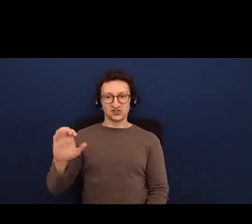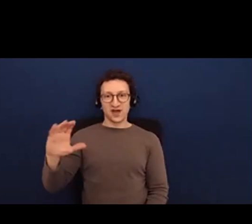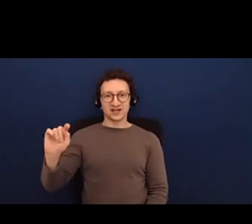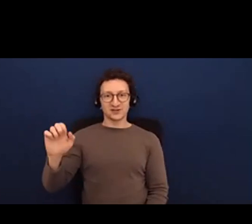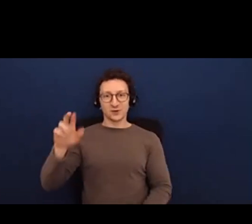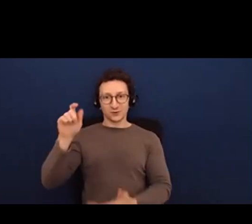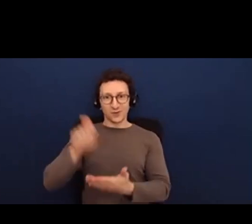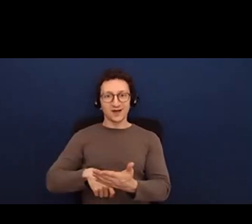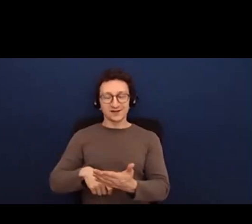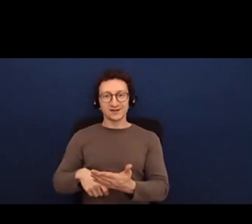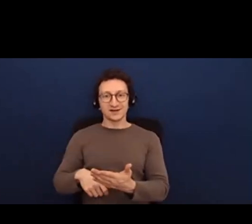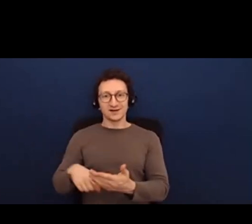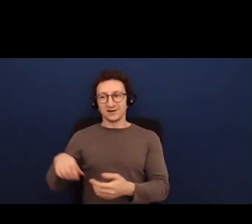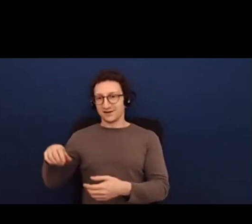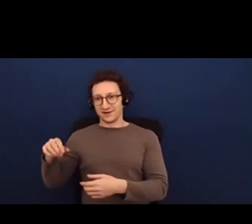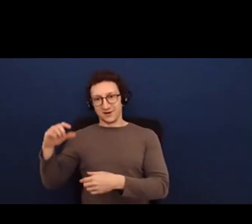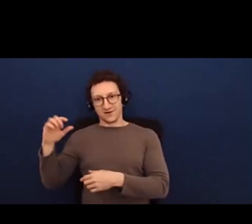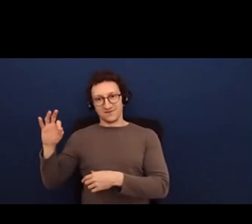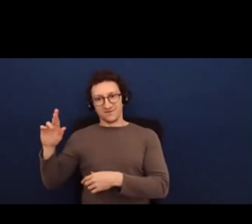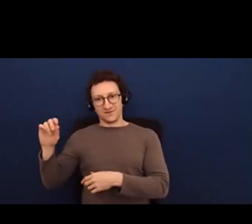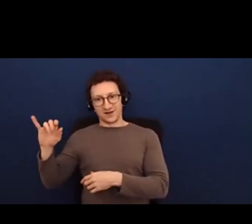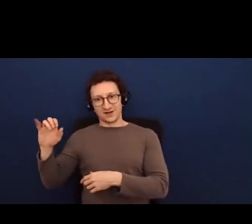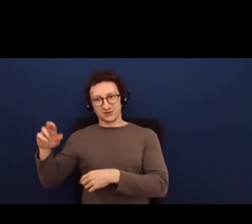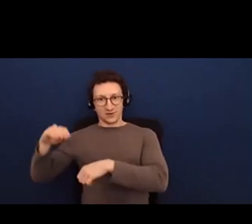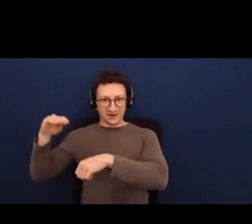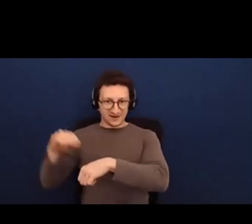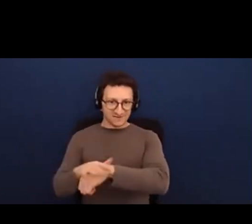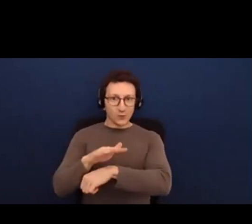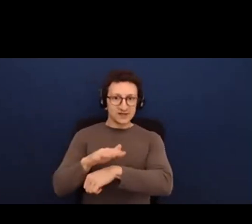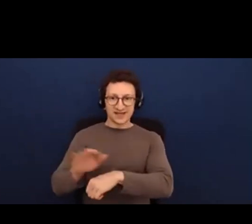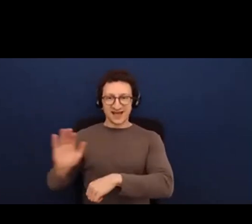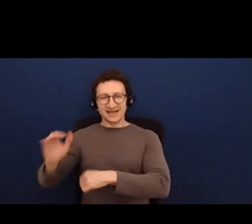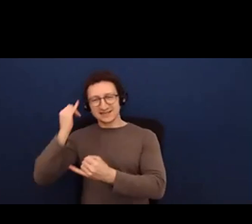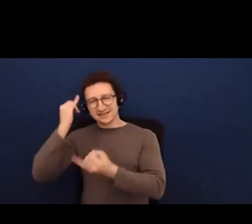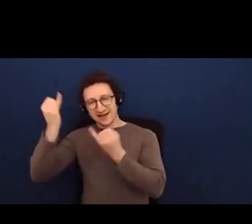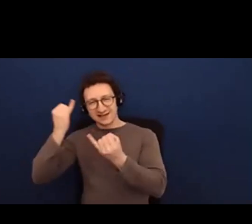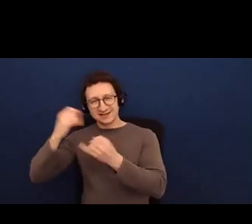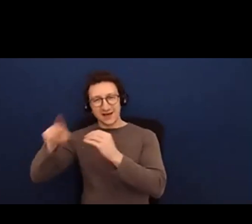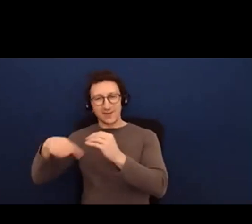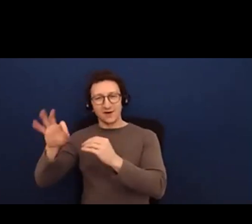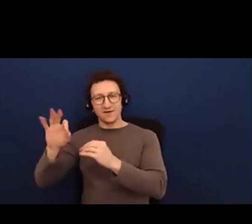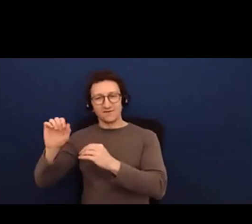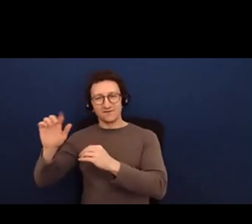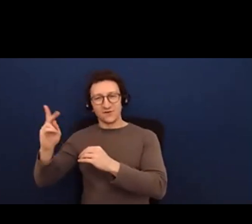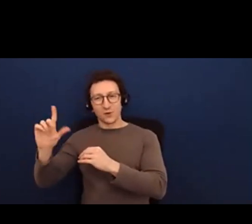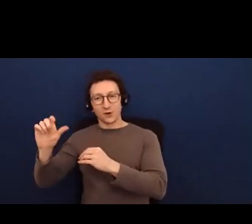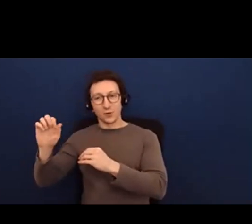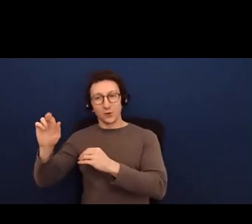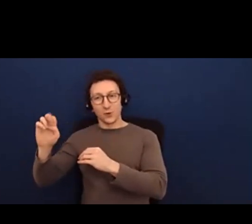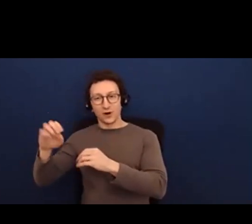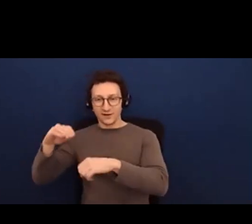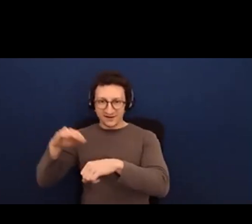much influenced by James Fraser and his notion of folklore in his attitude towards the halakha. Wow. So it's a